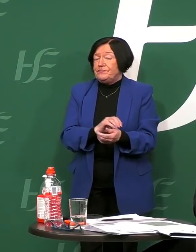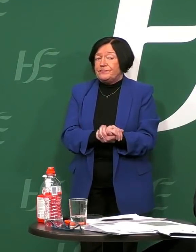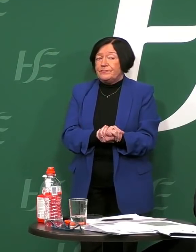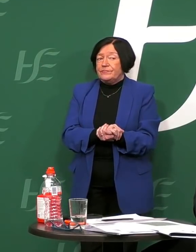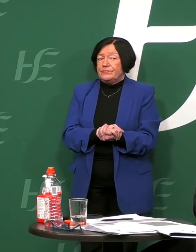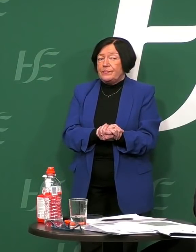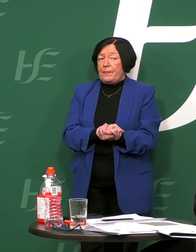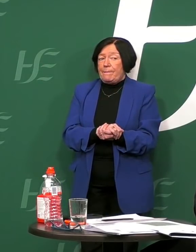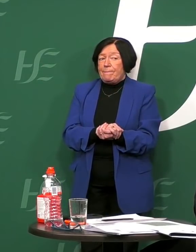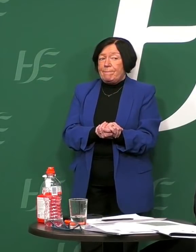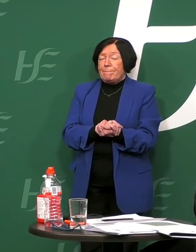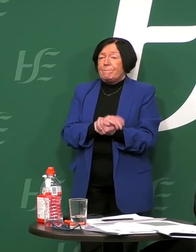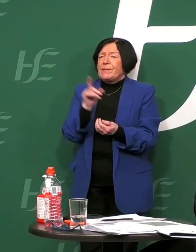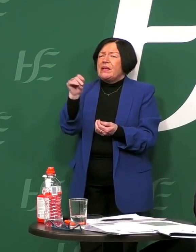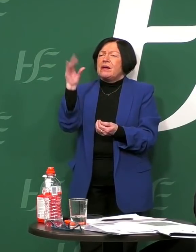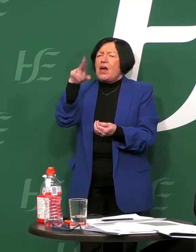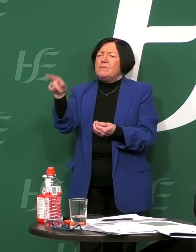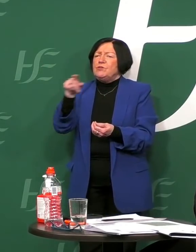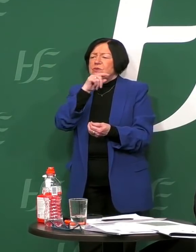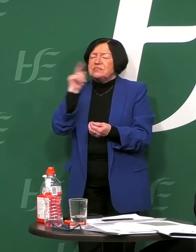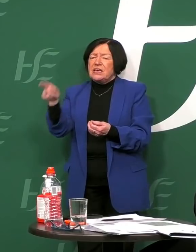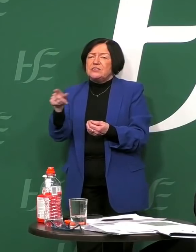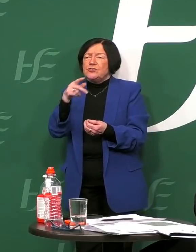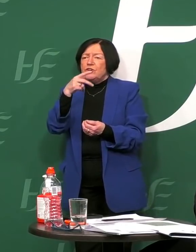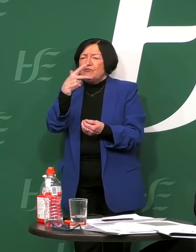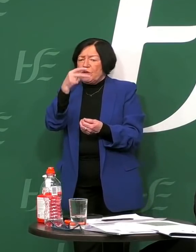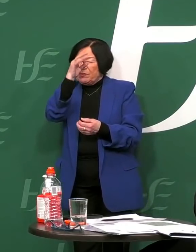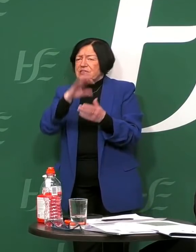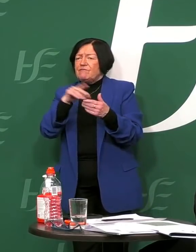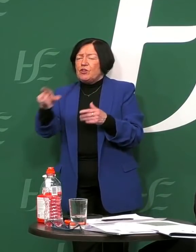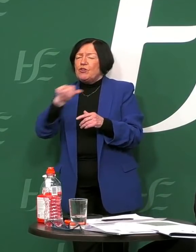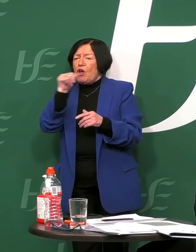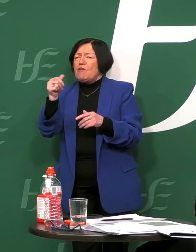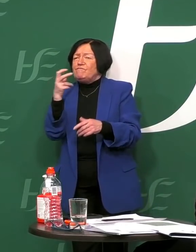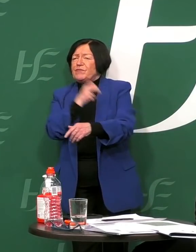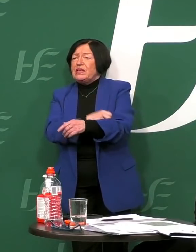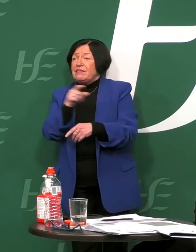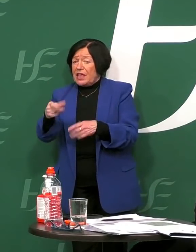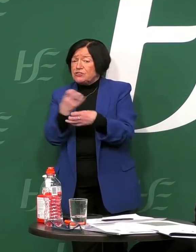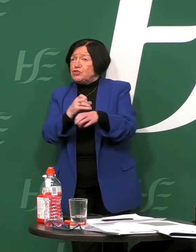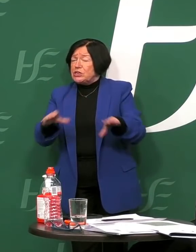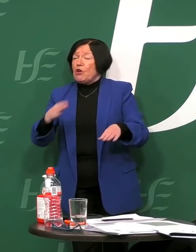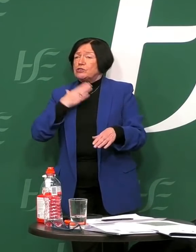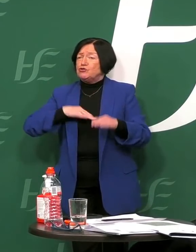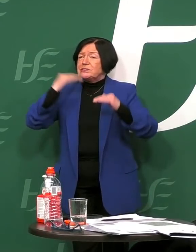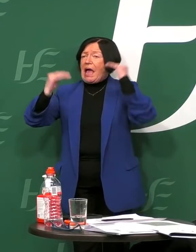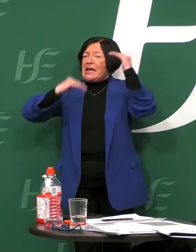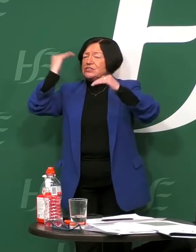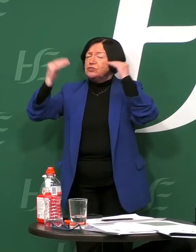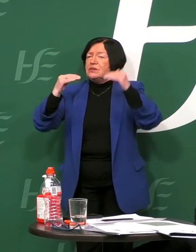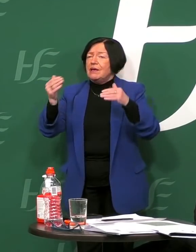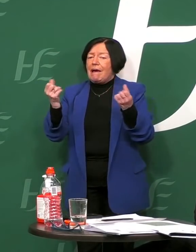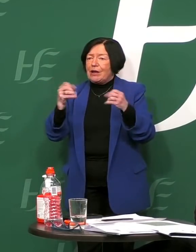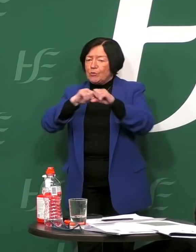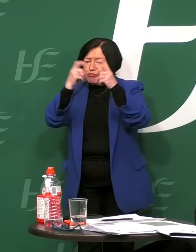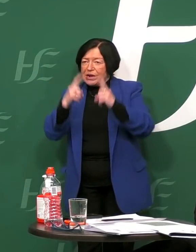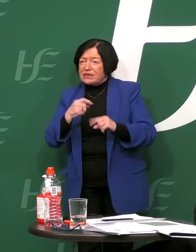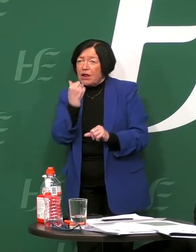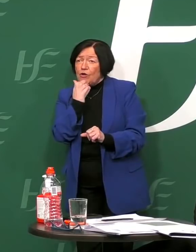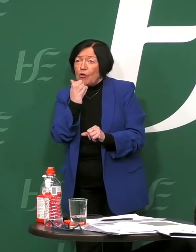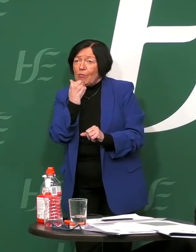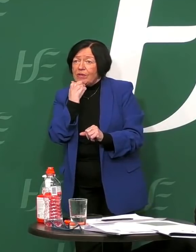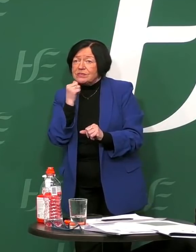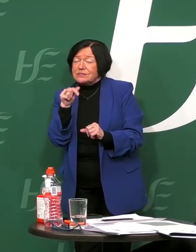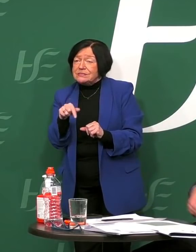Colm, you said earlier that 13% of the total cases are unvaccinated. Does that include children or is it just adults? And is there any breakdown of